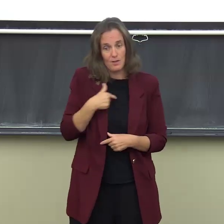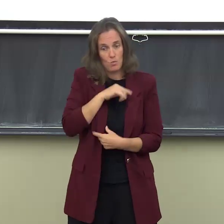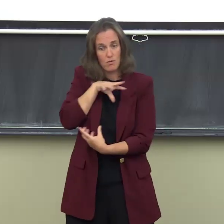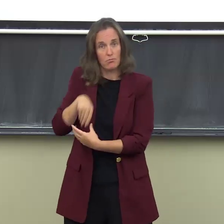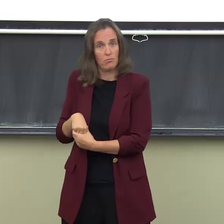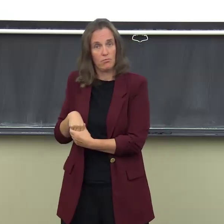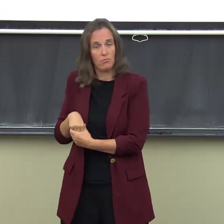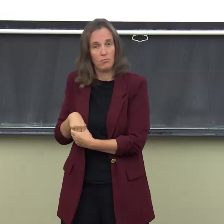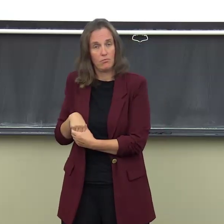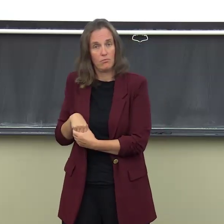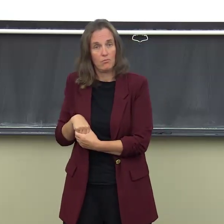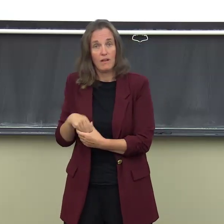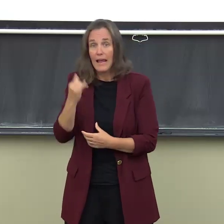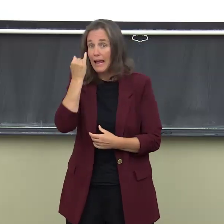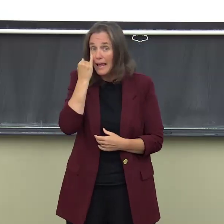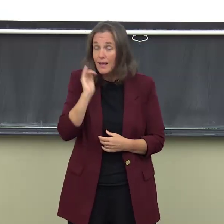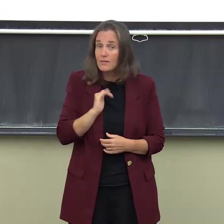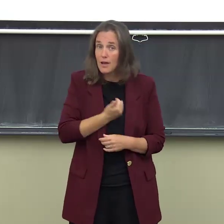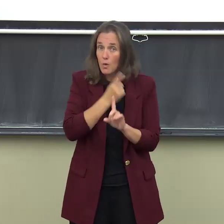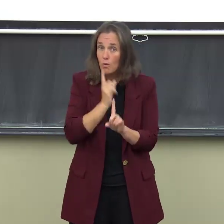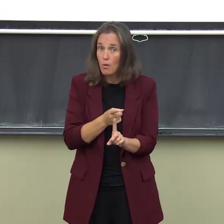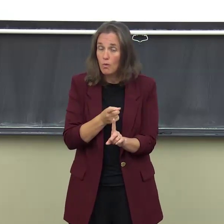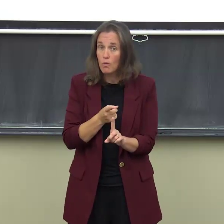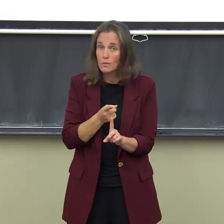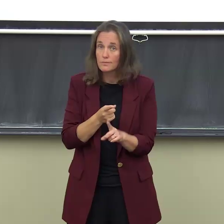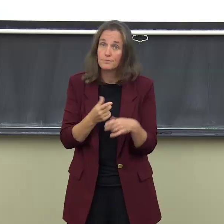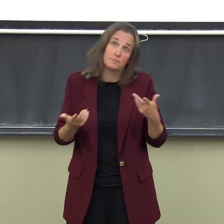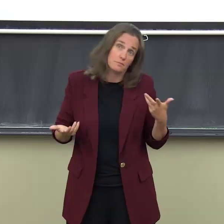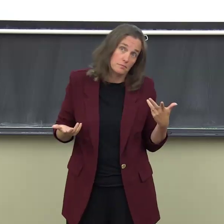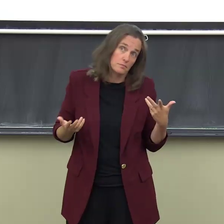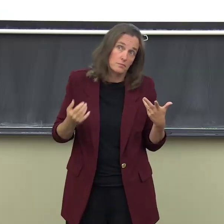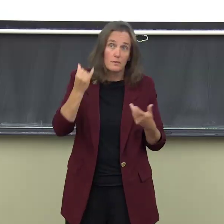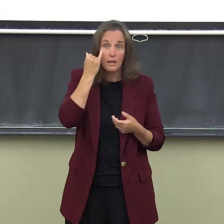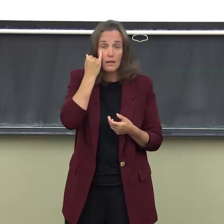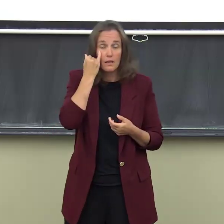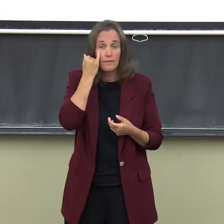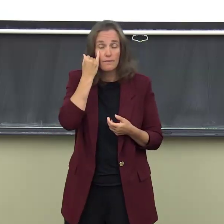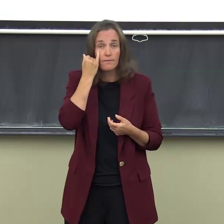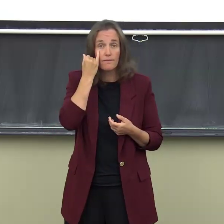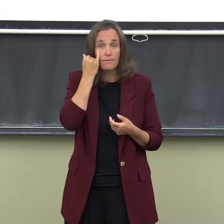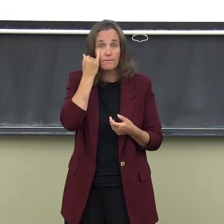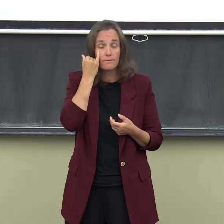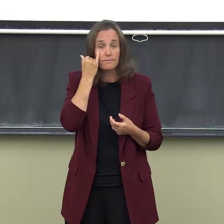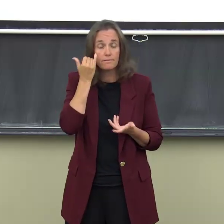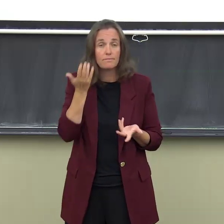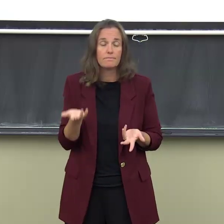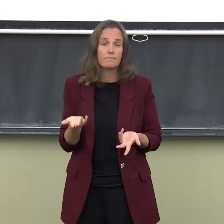So if our goal is, I mean, if it's supposedly that